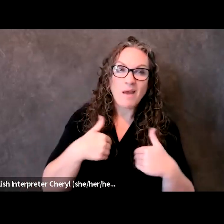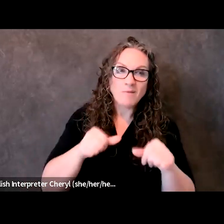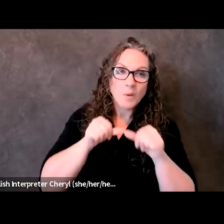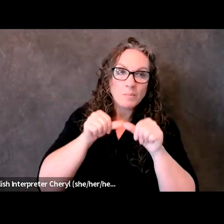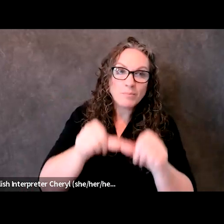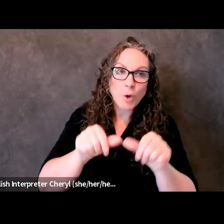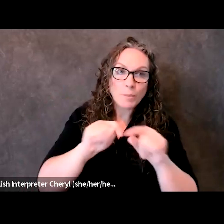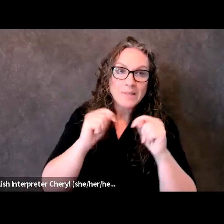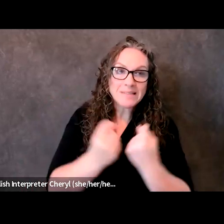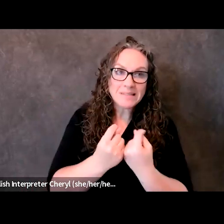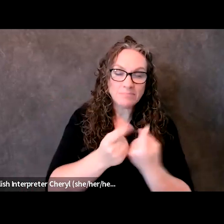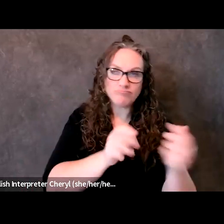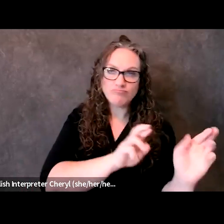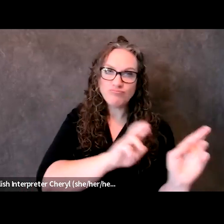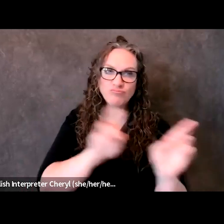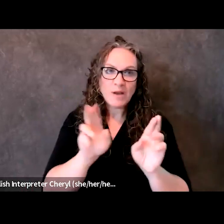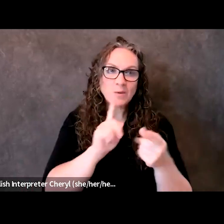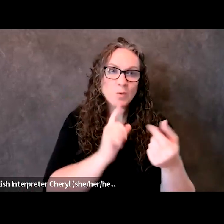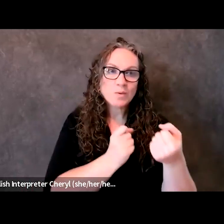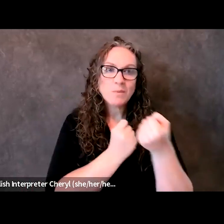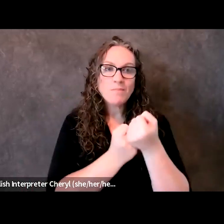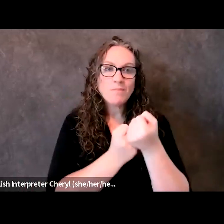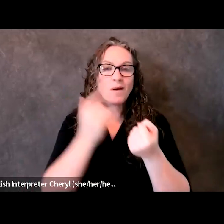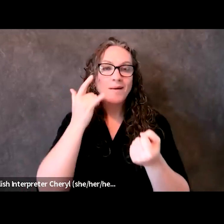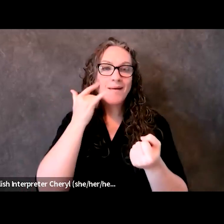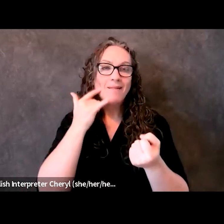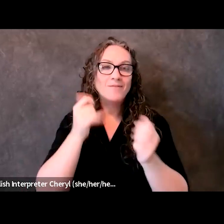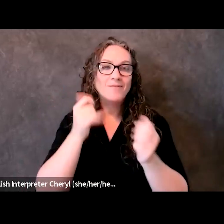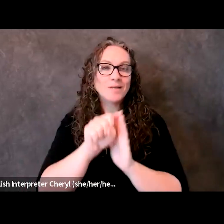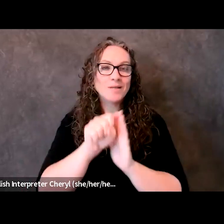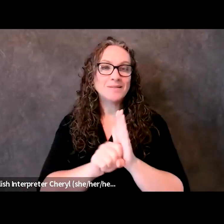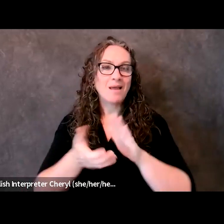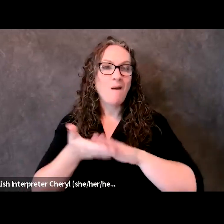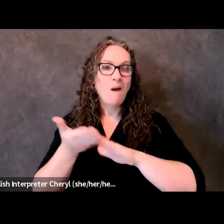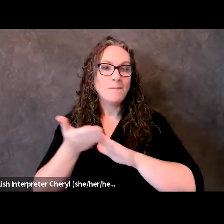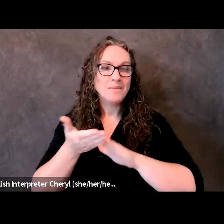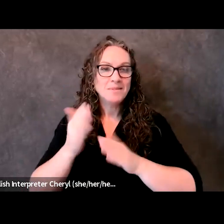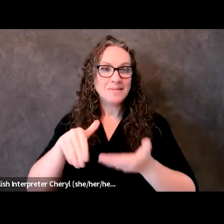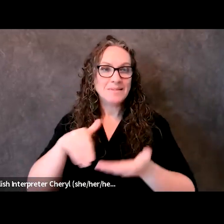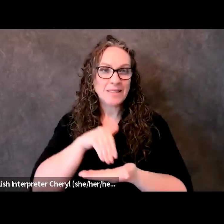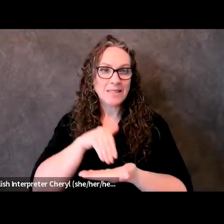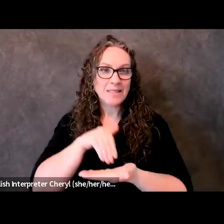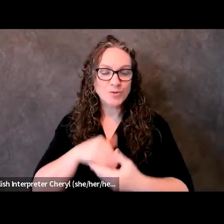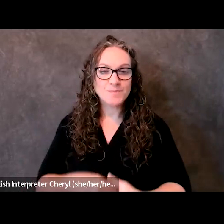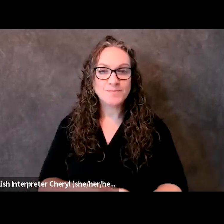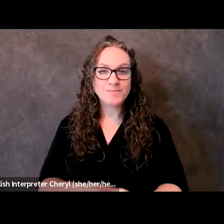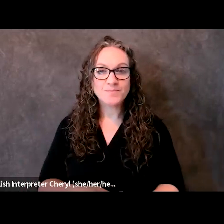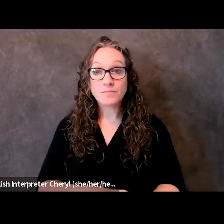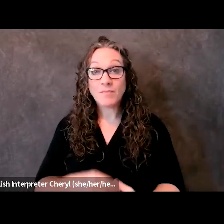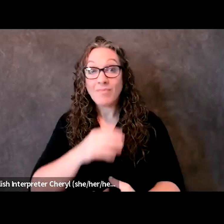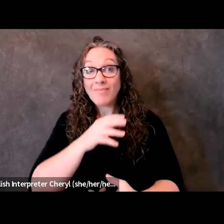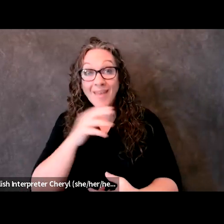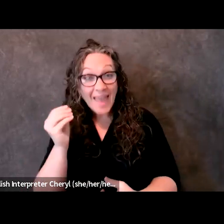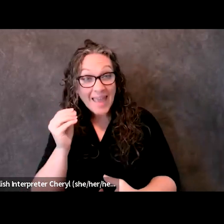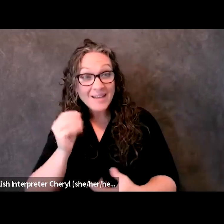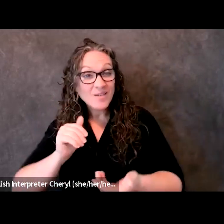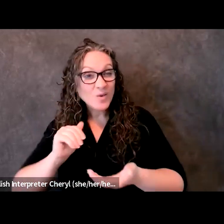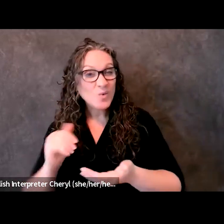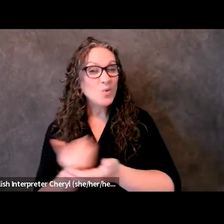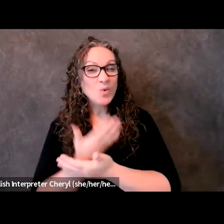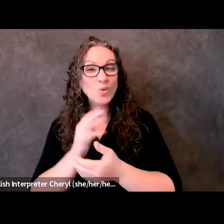to support our California State Operations Center and new inclusive